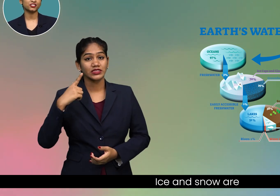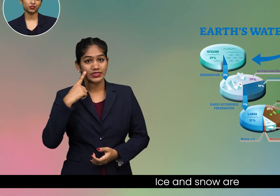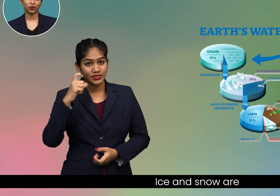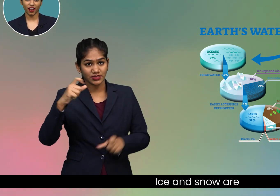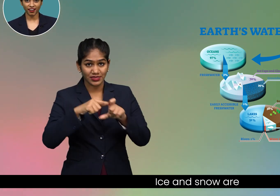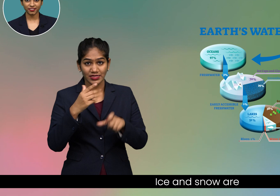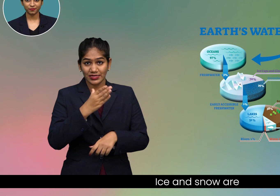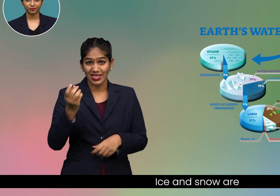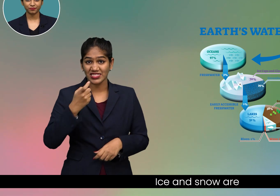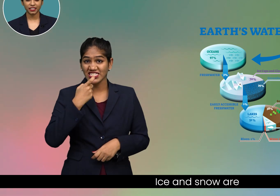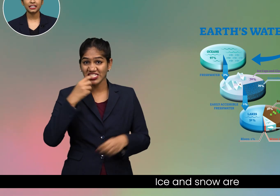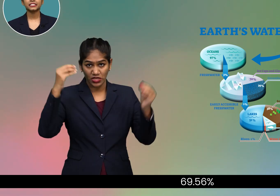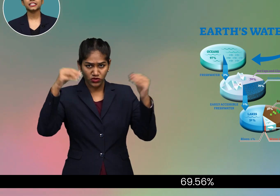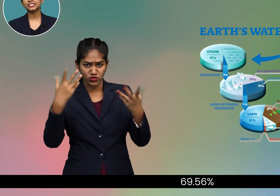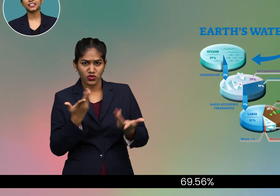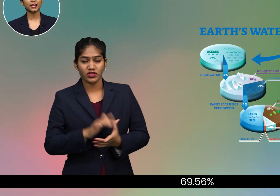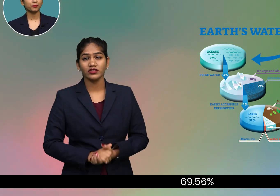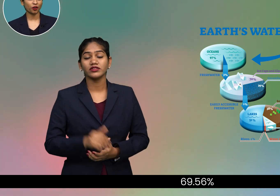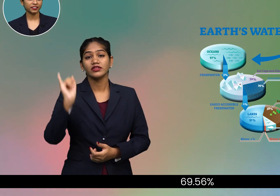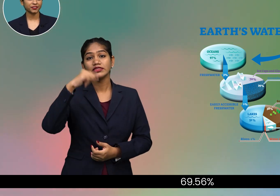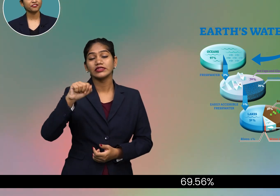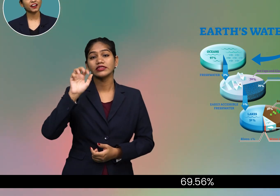ice and snow are